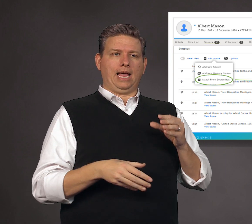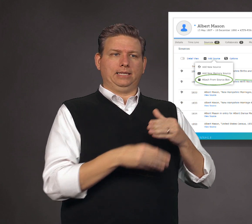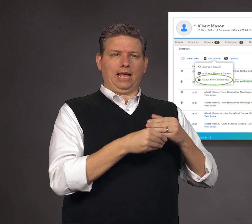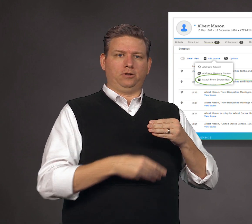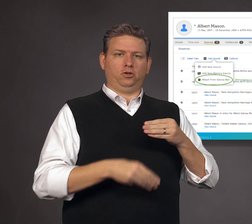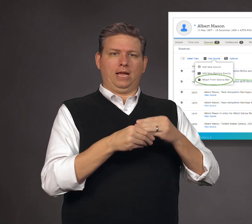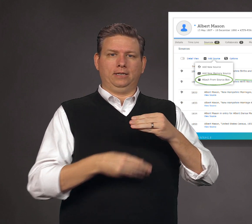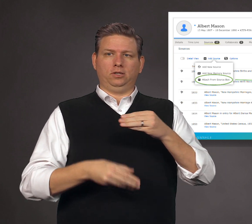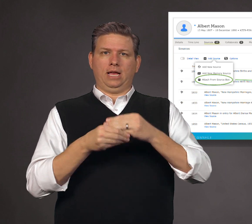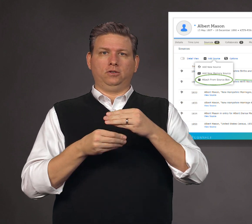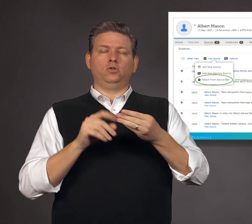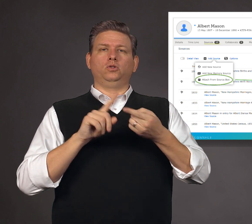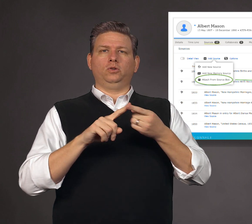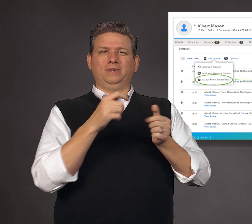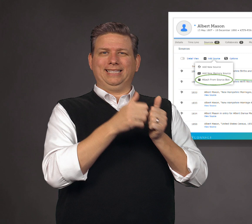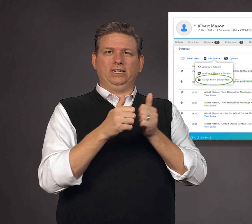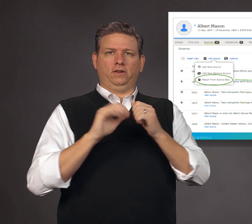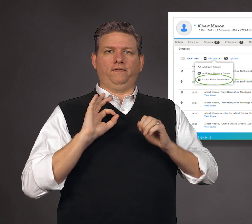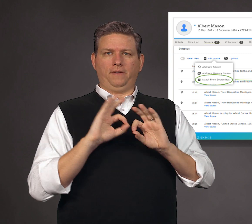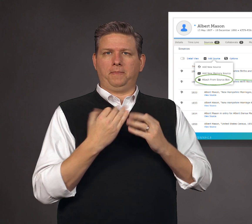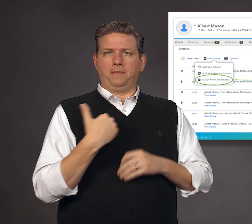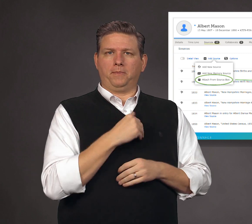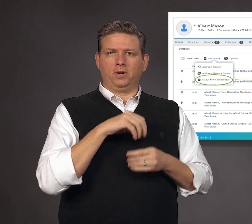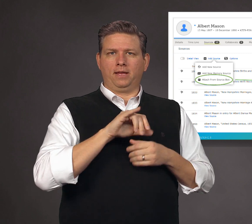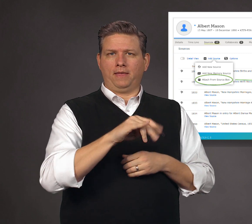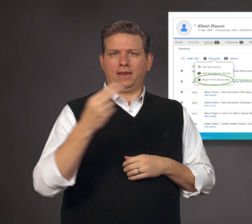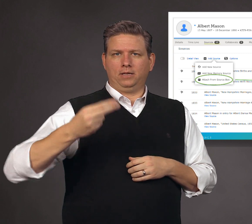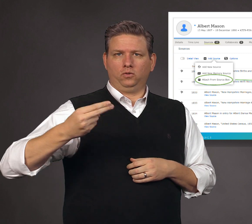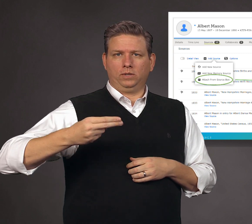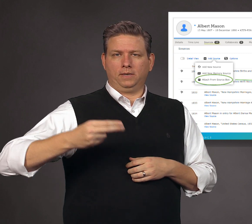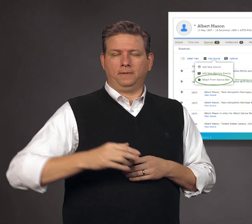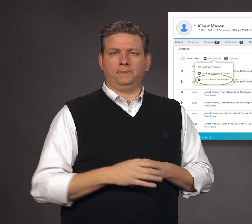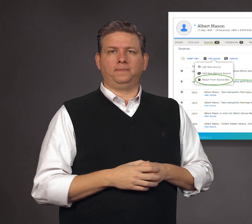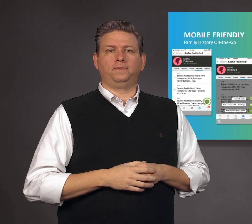family member that is mentioned in this history.